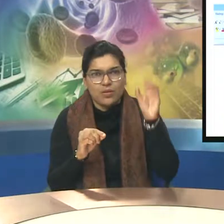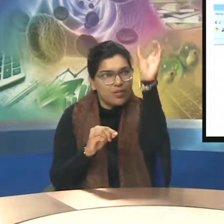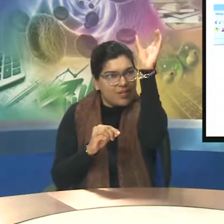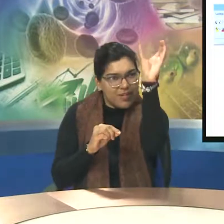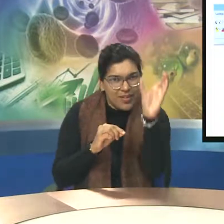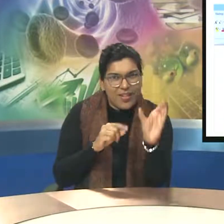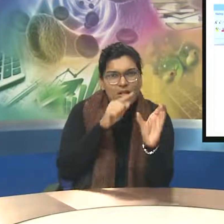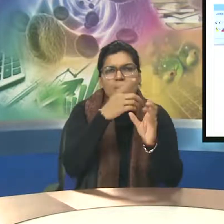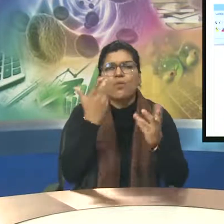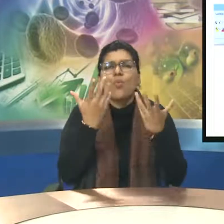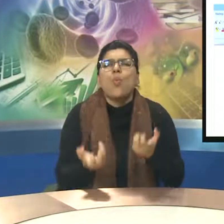click on the